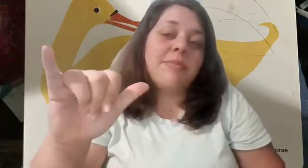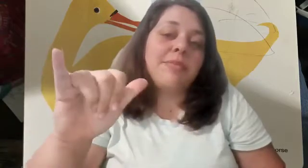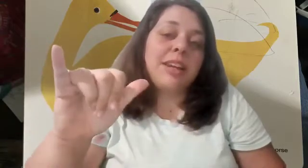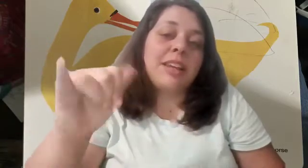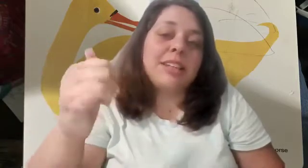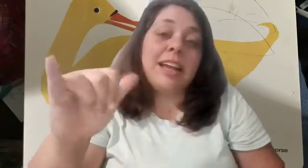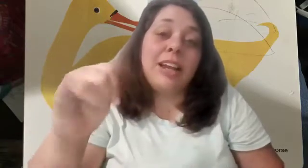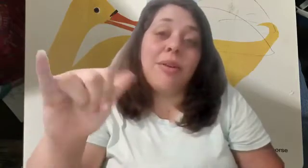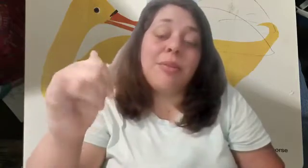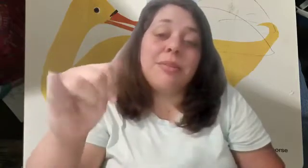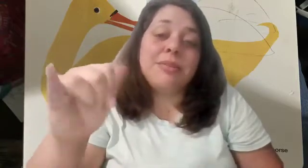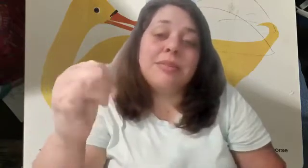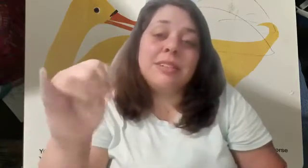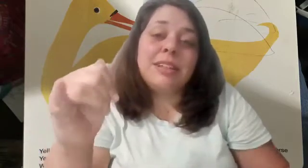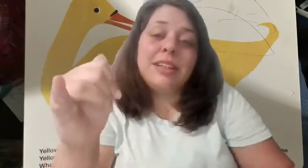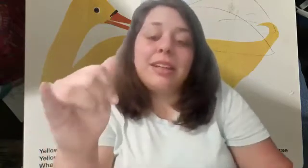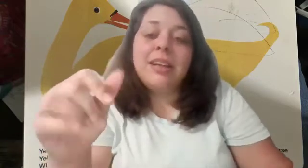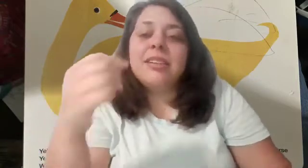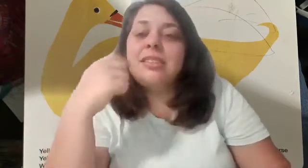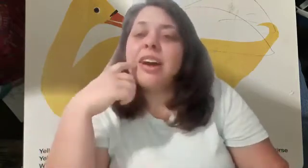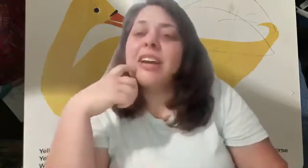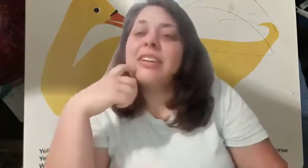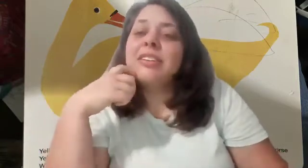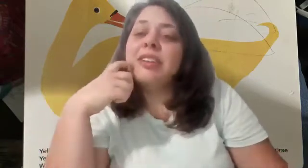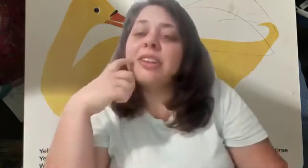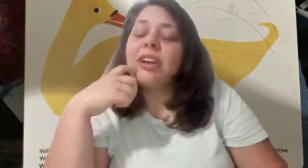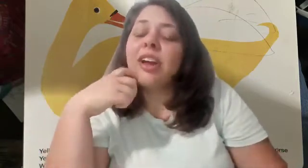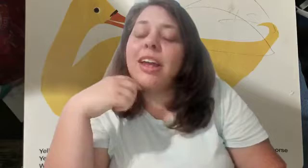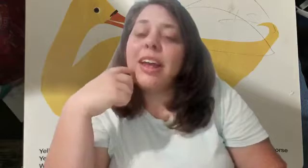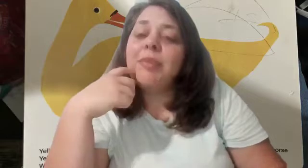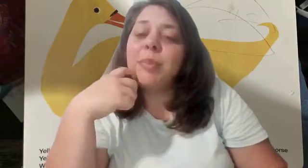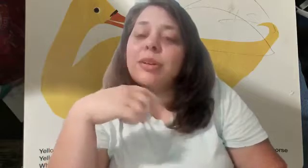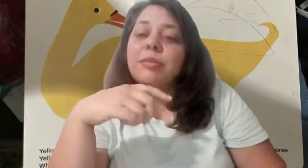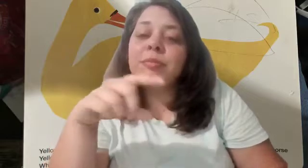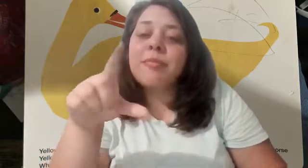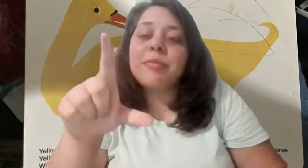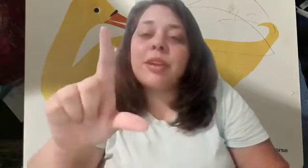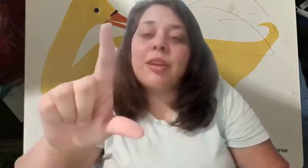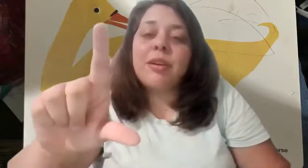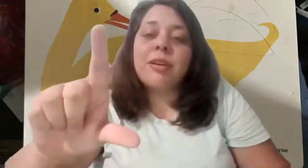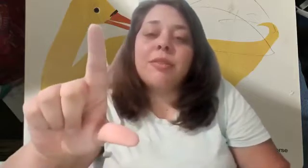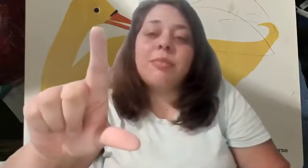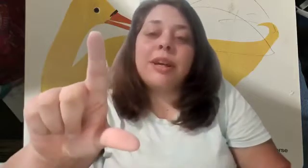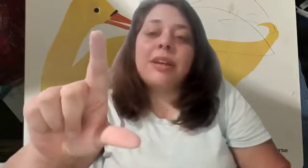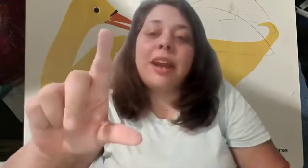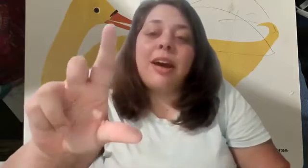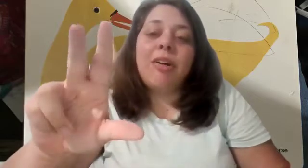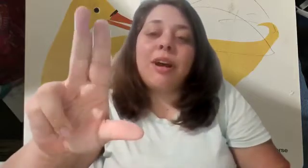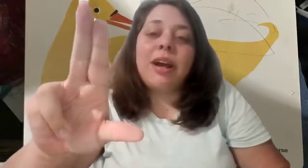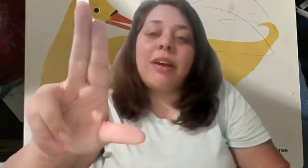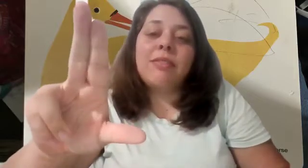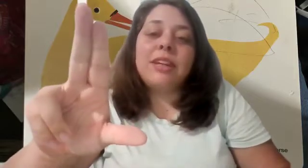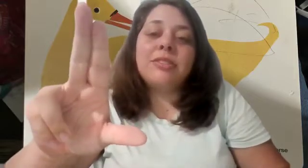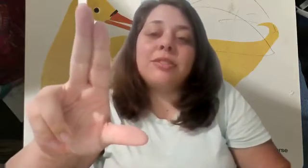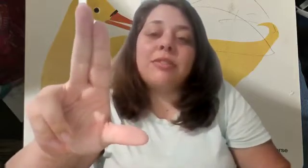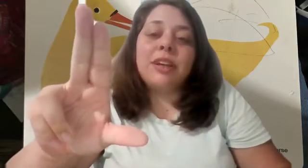shake. And that's yellow. Duck looks a lot like bird. But now